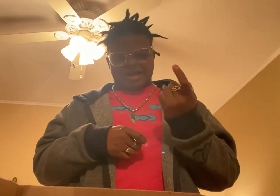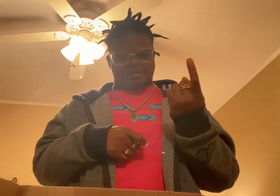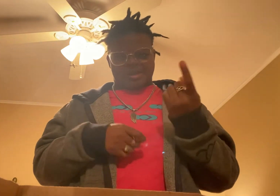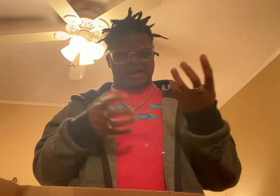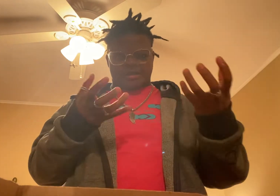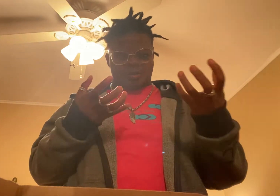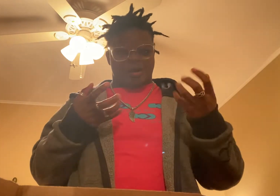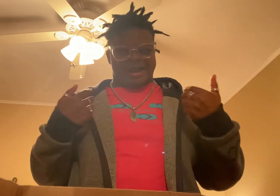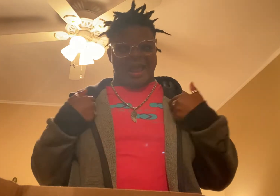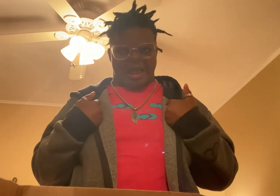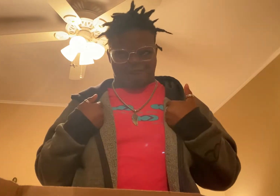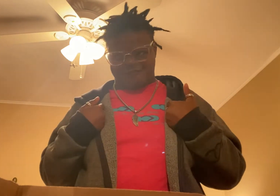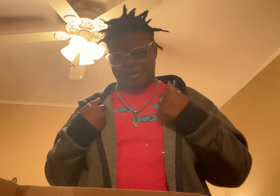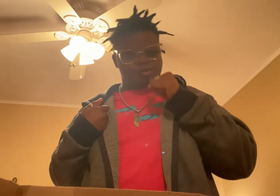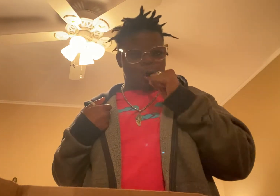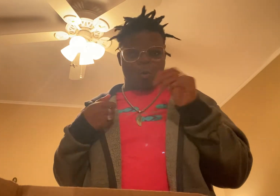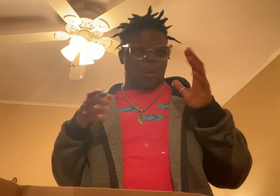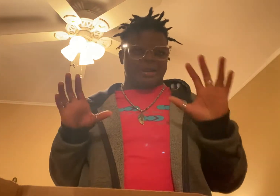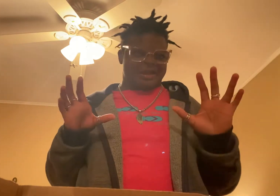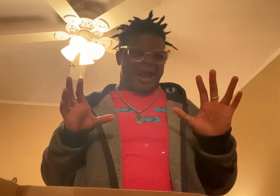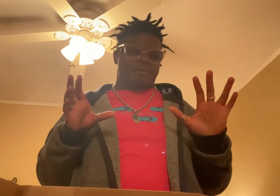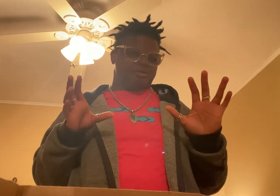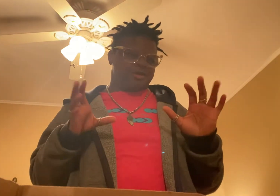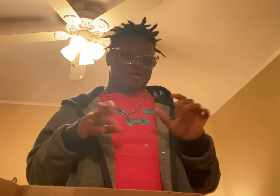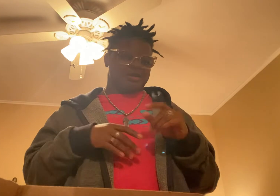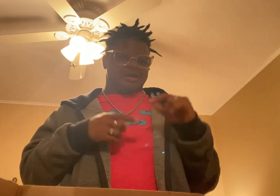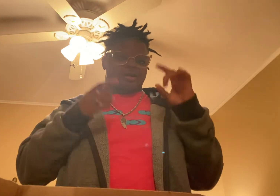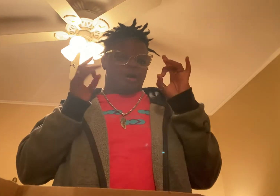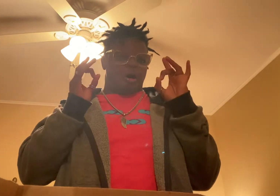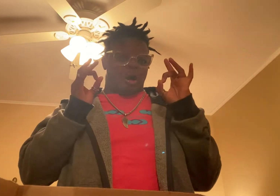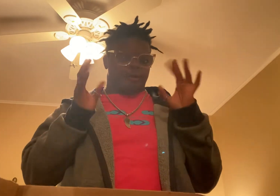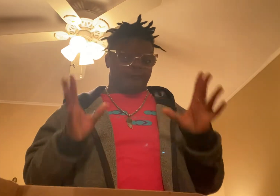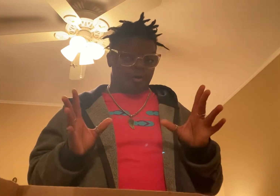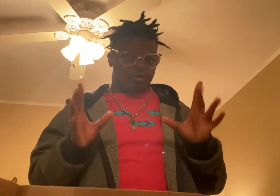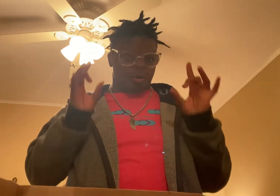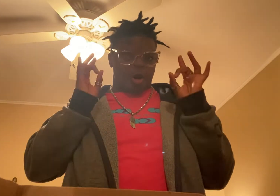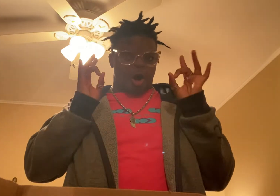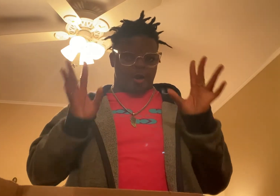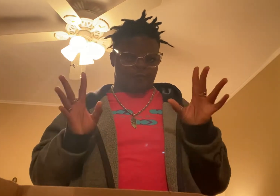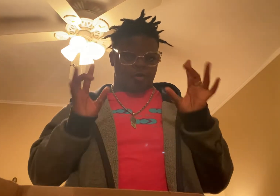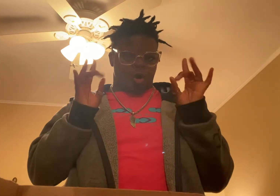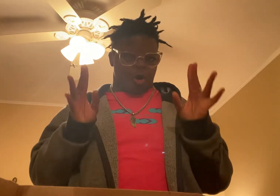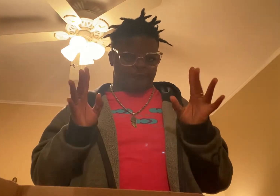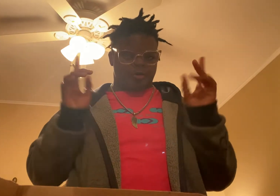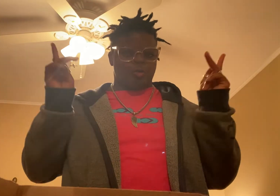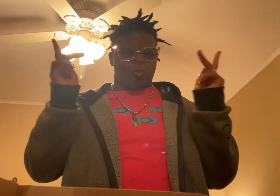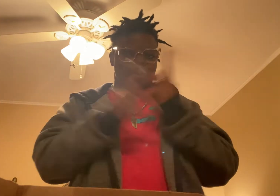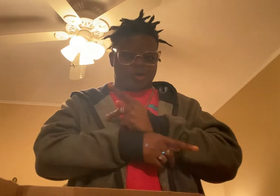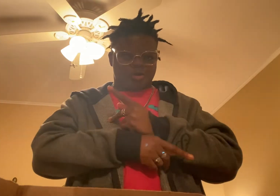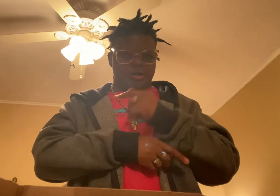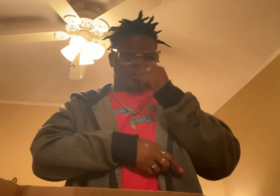something that you want to have. You don't want to have this. It is awful. Awful, awful. It's worse than a